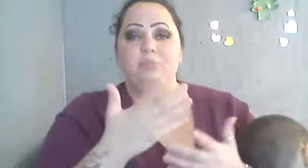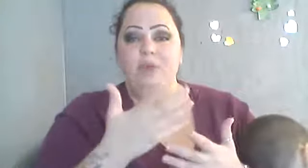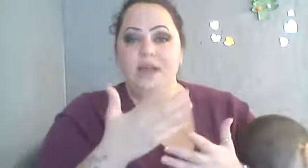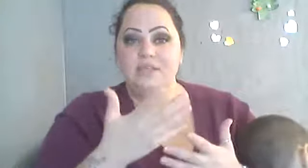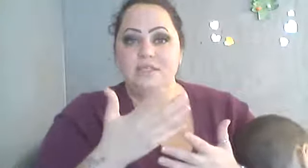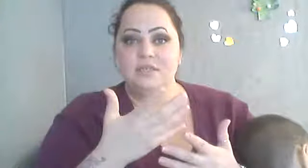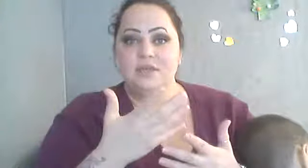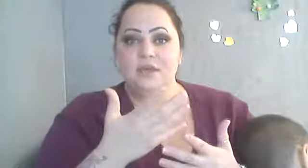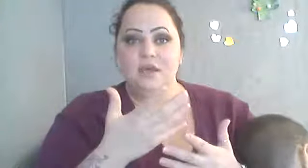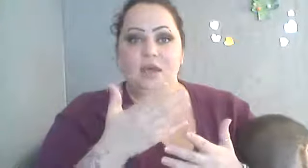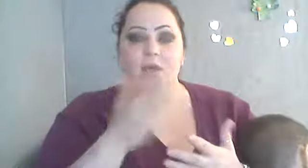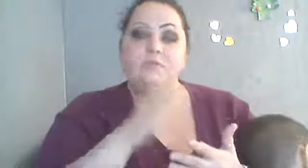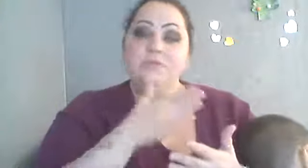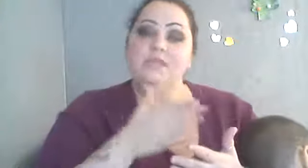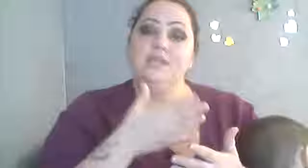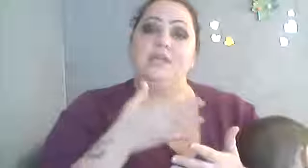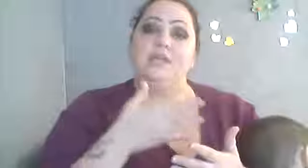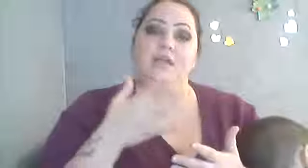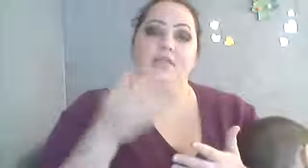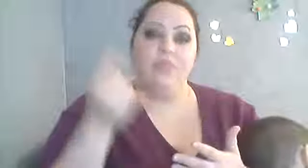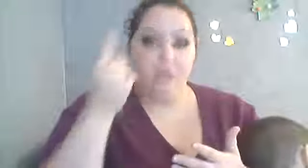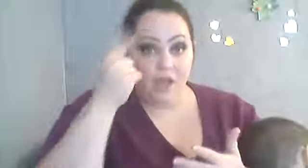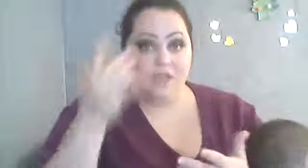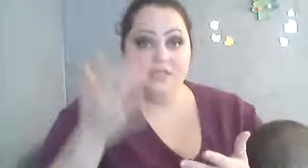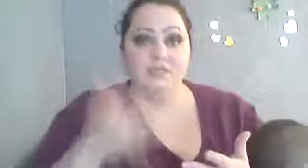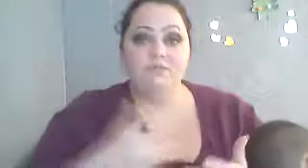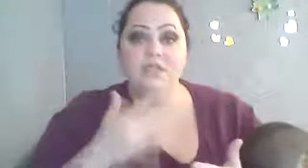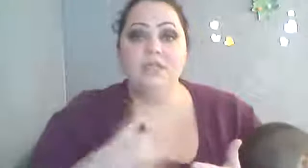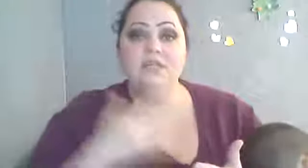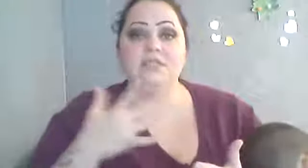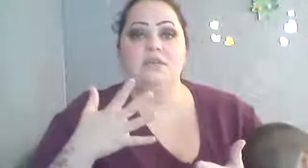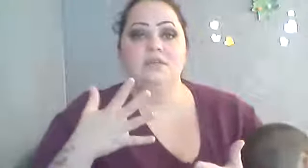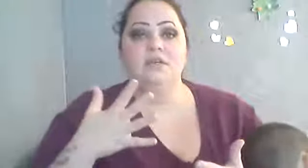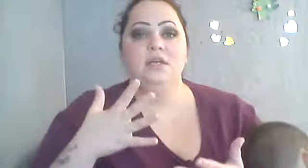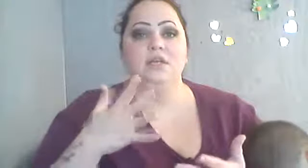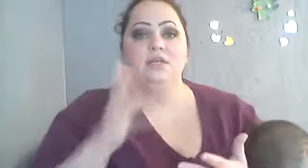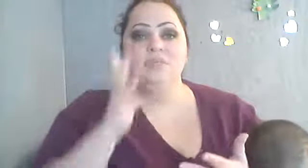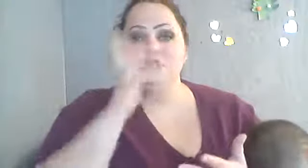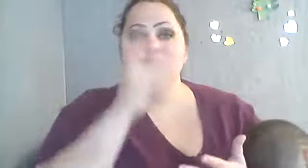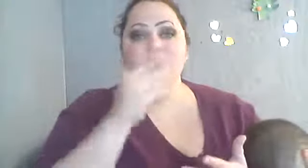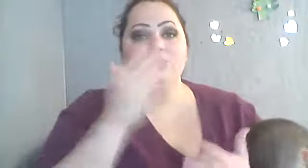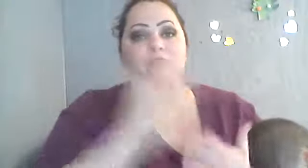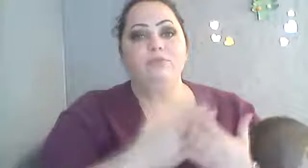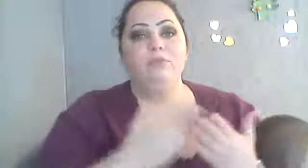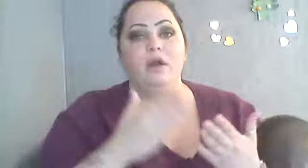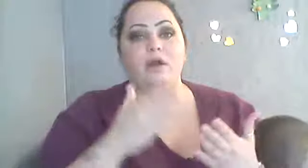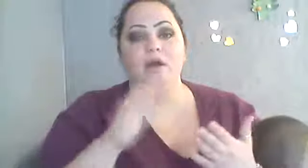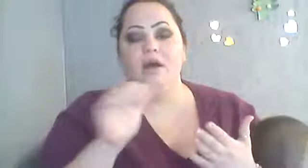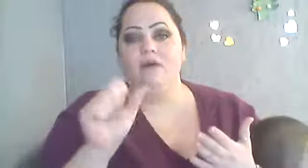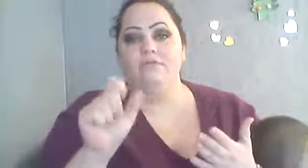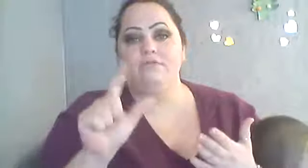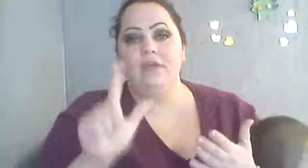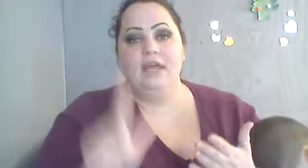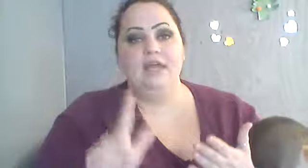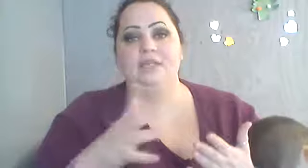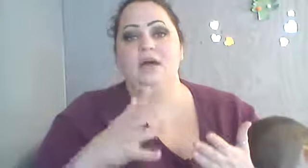express music and thoughts and feelings. And they're just the beautiful part of ASL